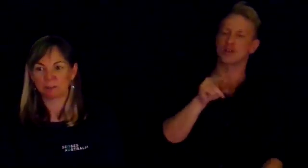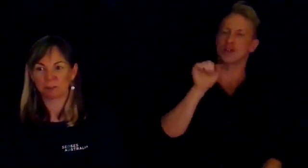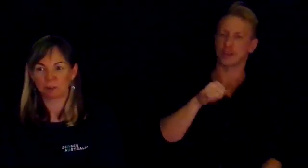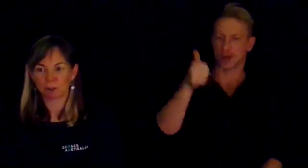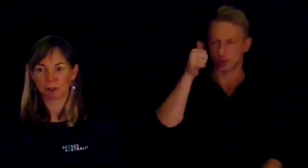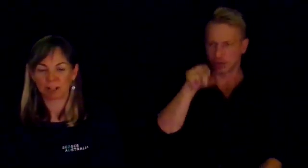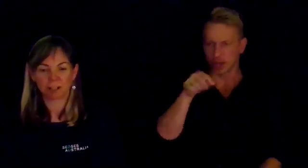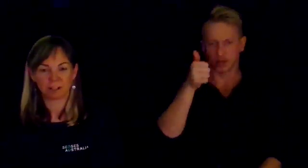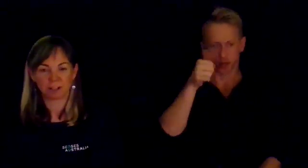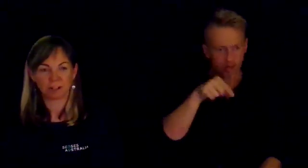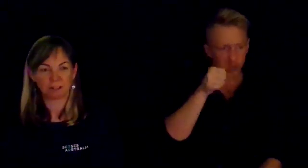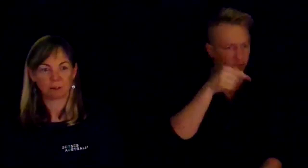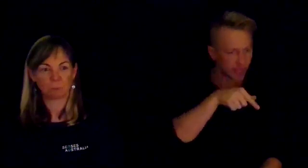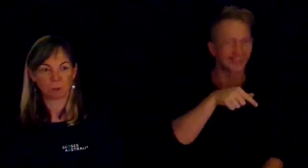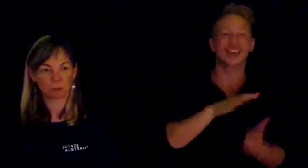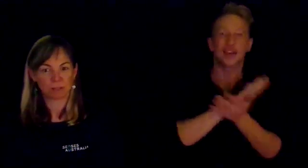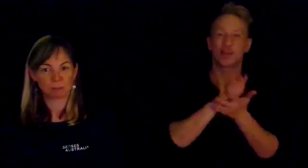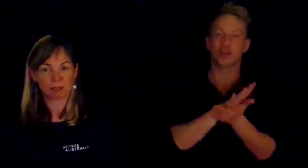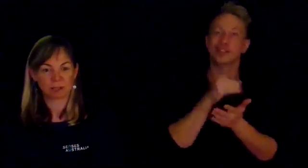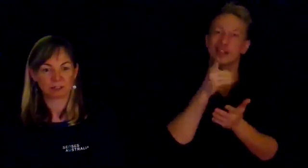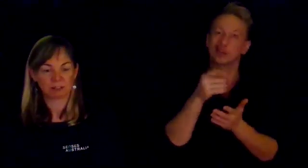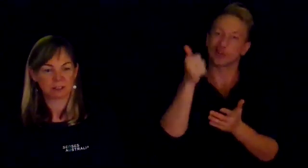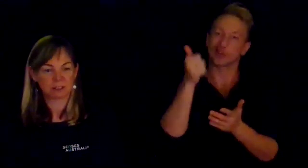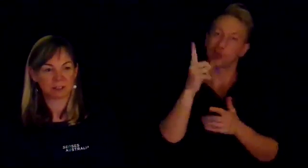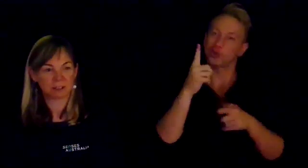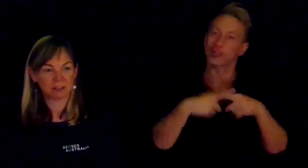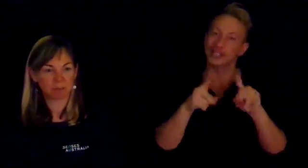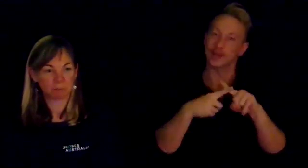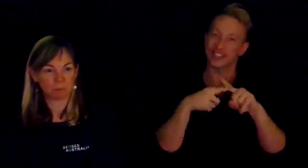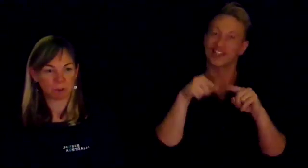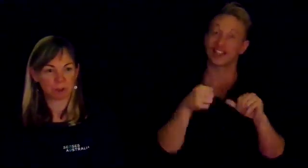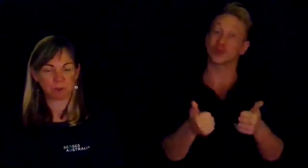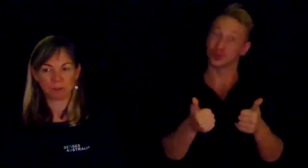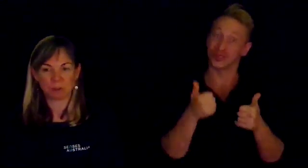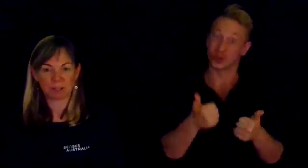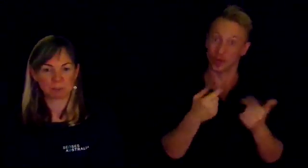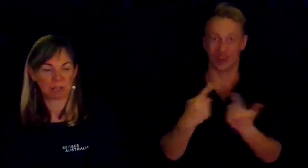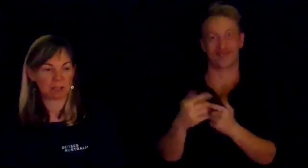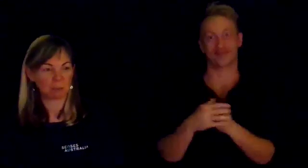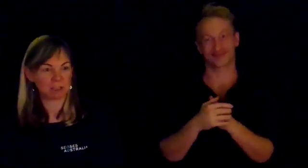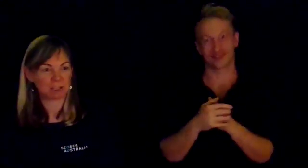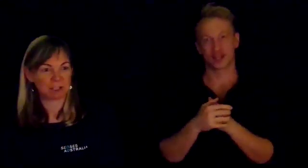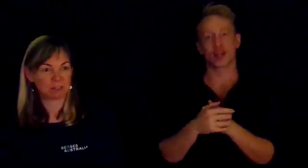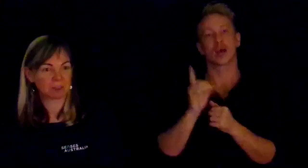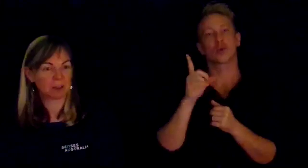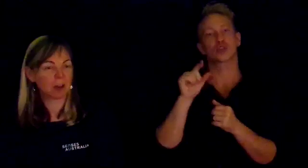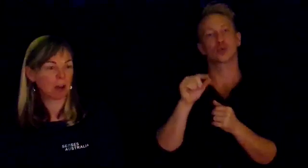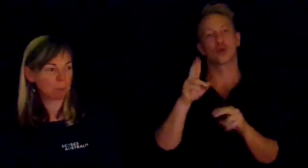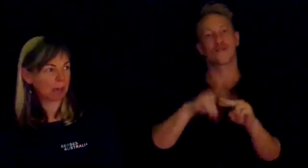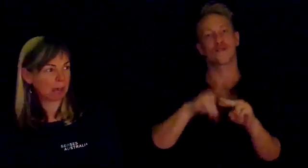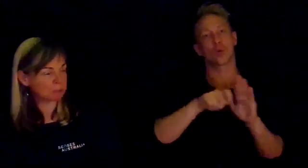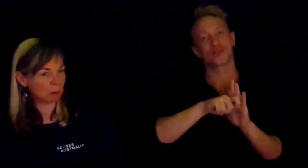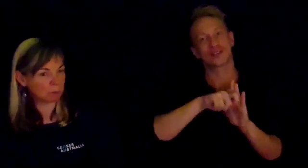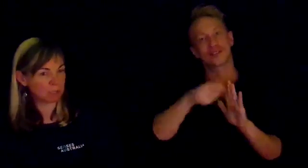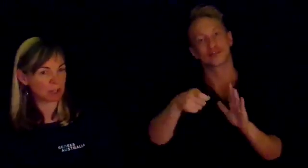you're absolutely on track and know what to expect and what to do for your next planning meeting.